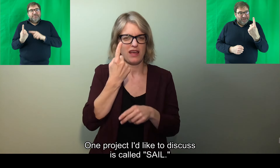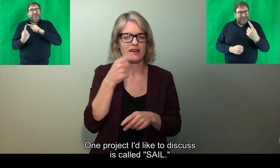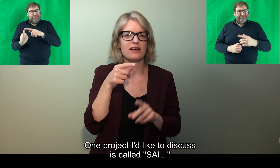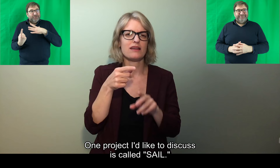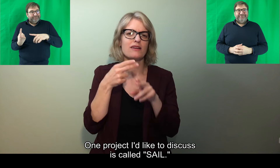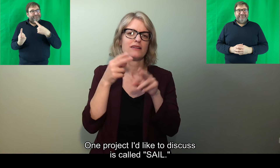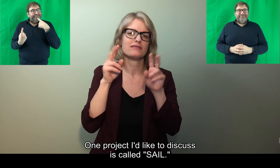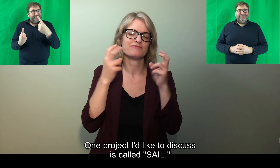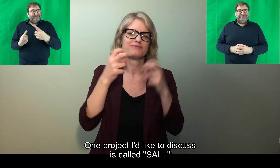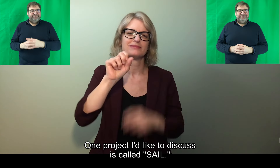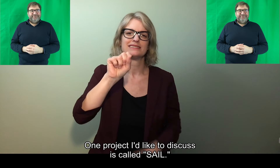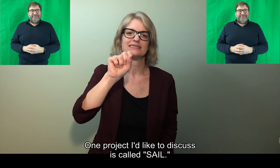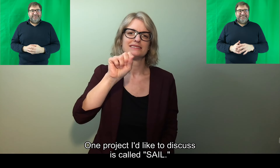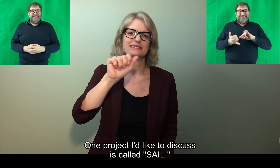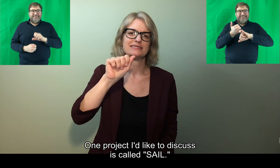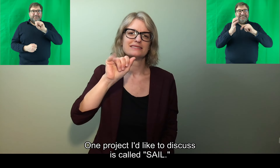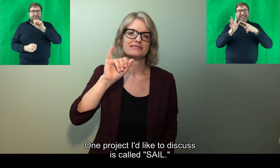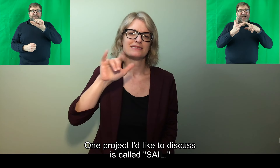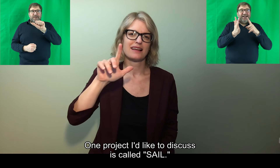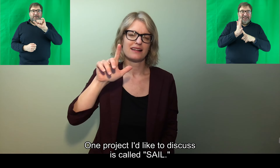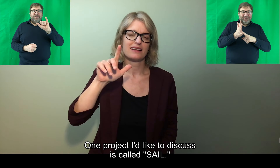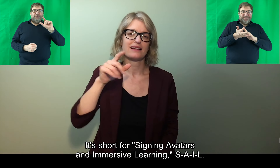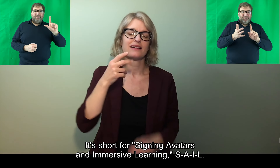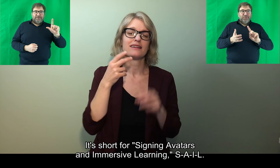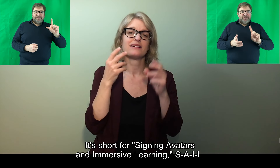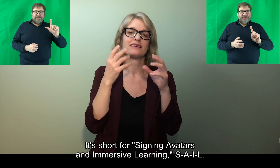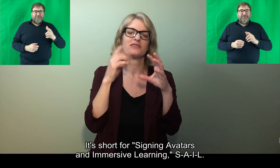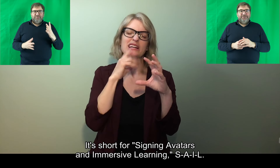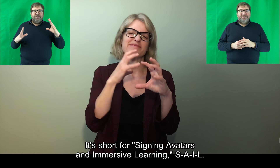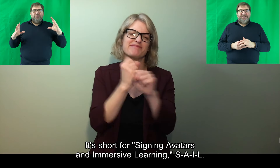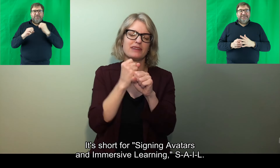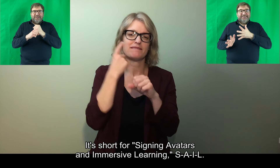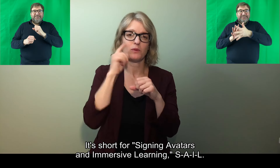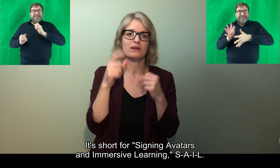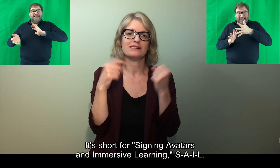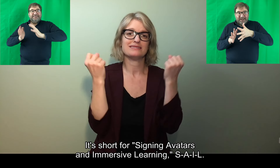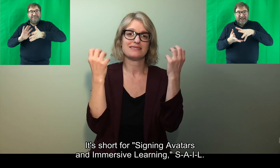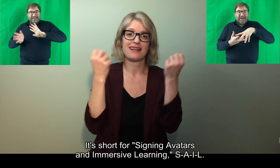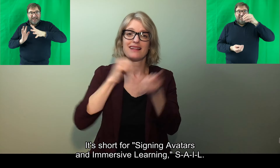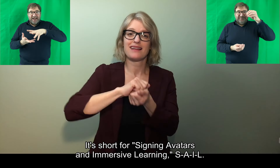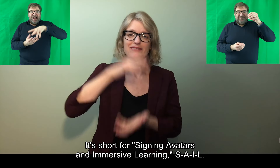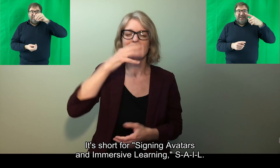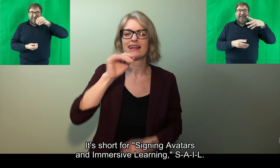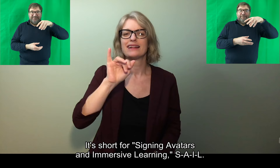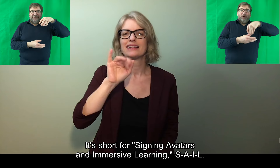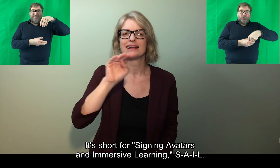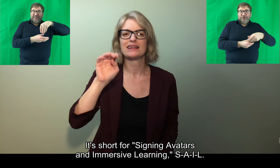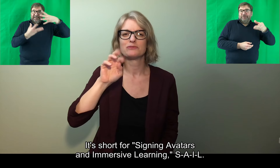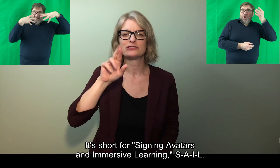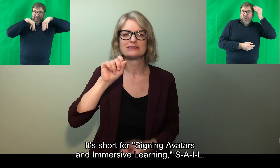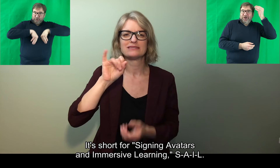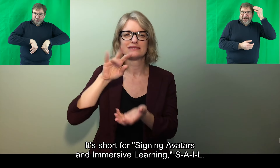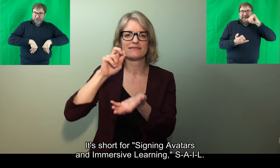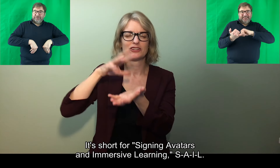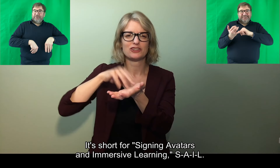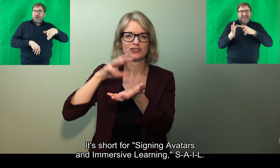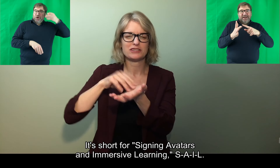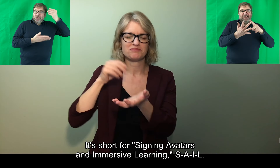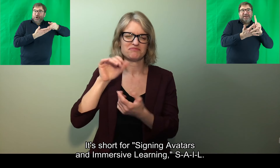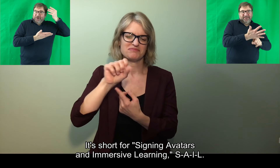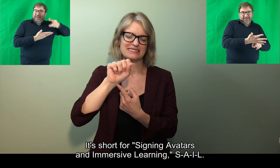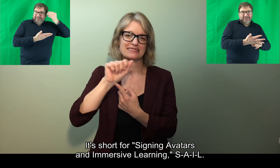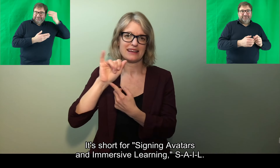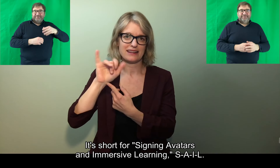One project I'd like to discuss is called SAIL. It's short for Signing, Avatars, and Immersive